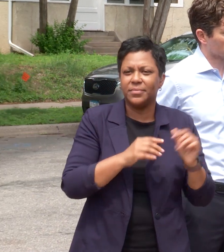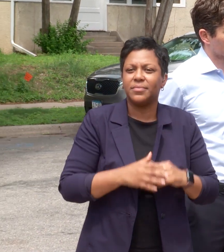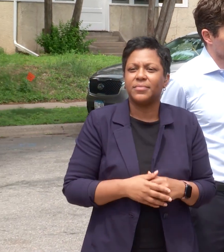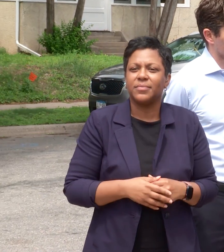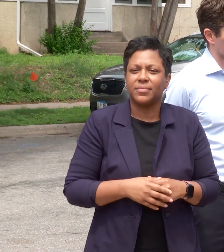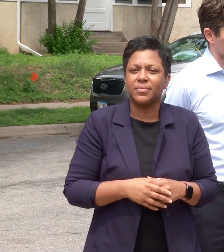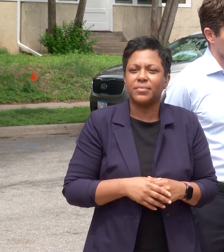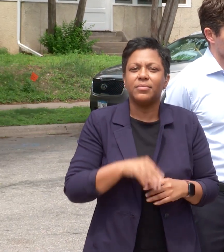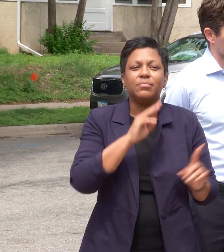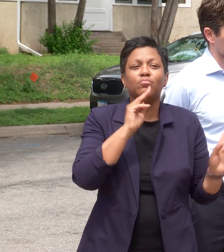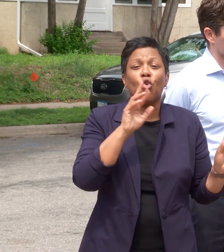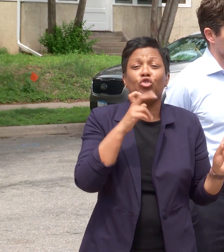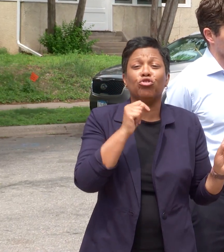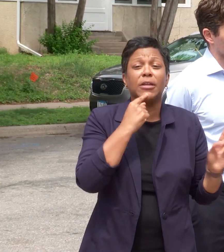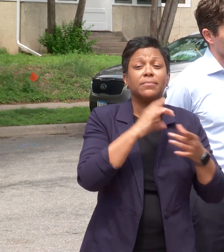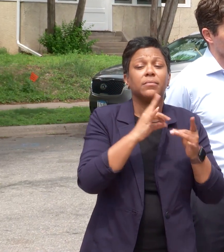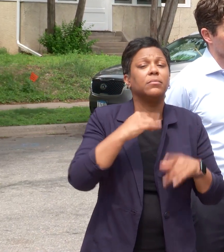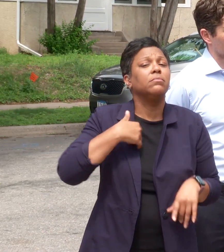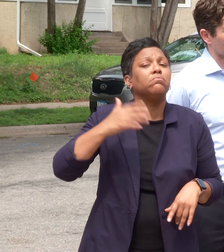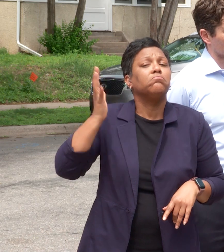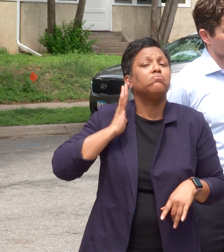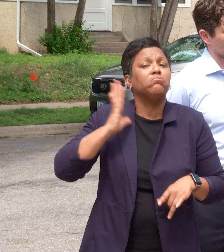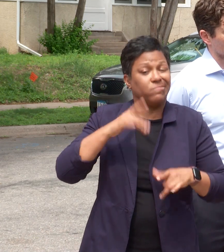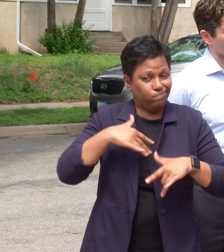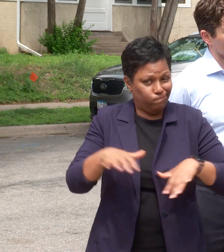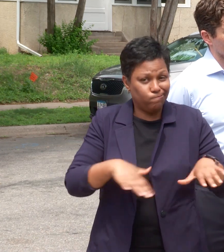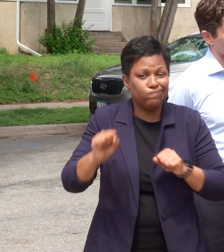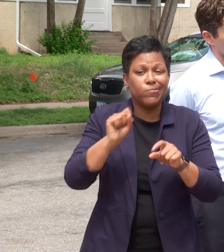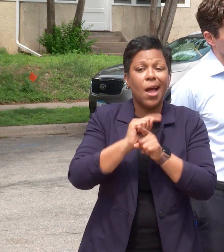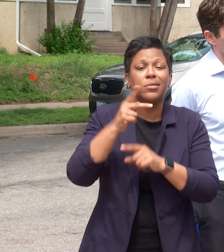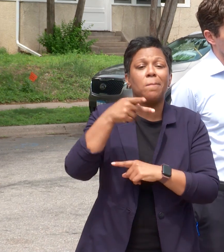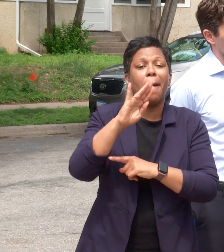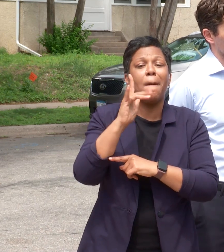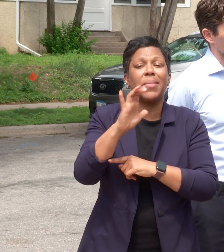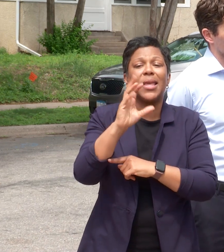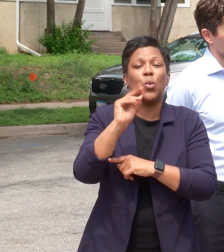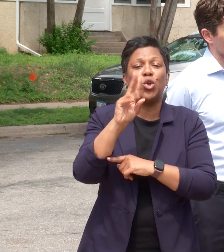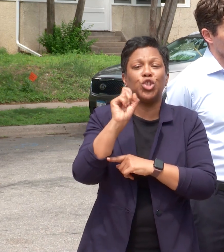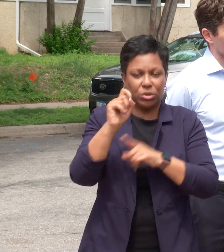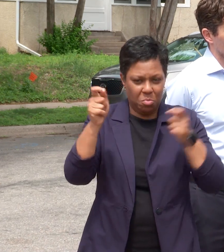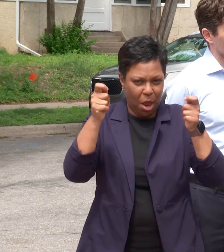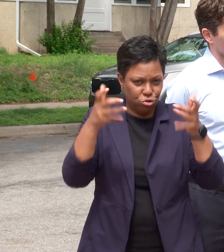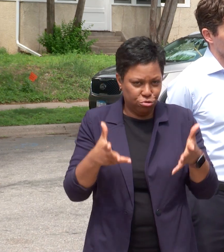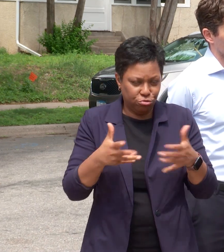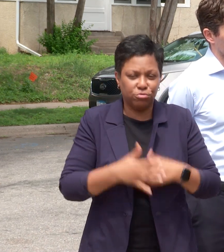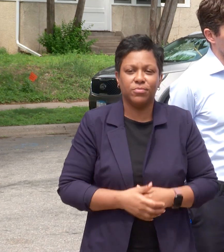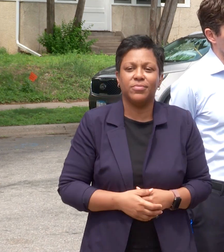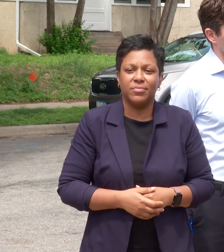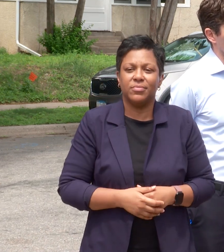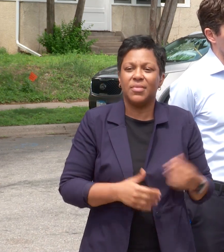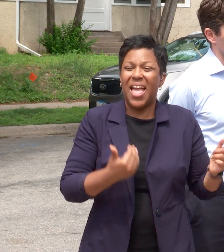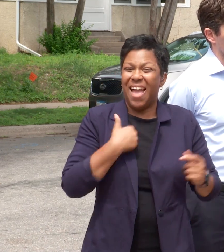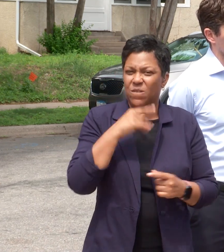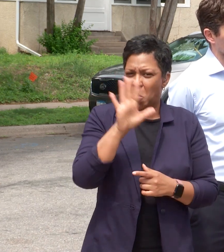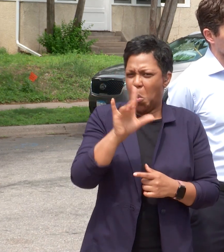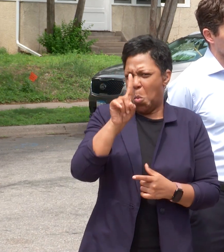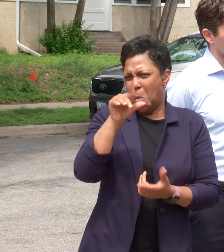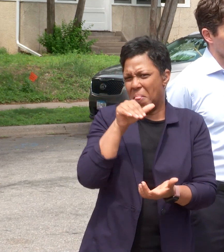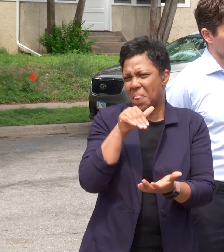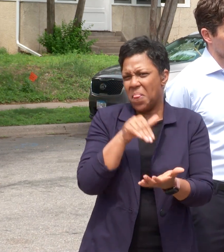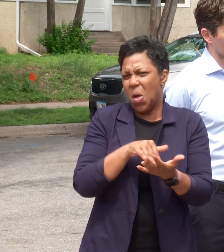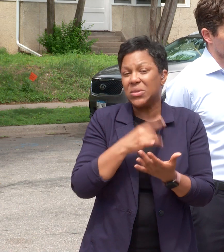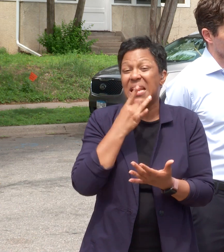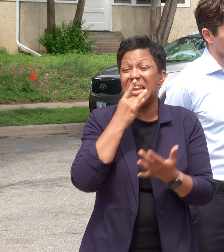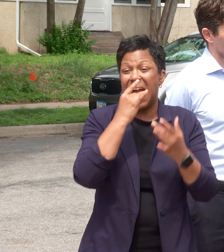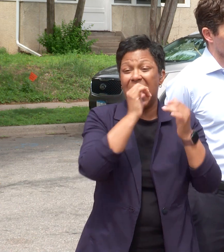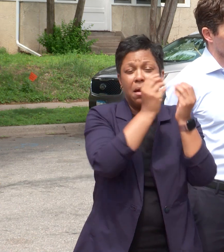over 3 years ago, we were in the over 1,000 at least of lights out in the city, and the team